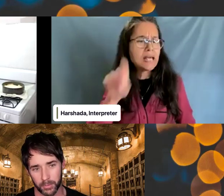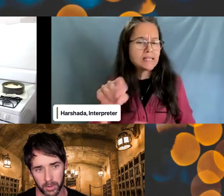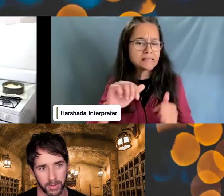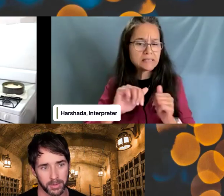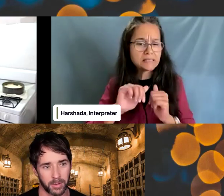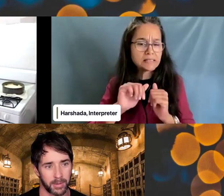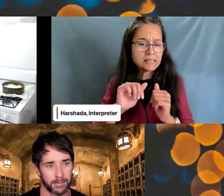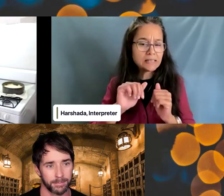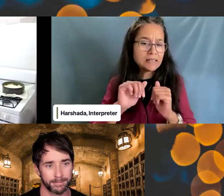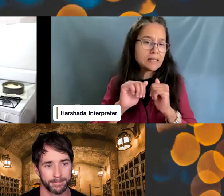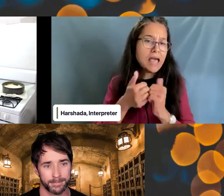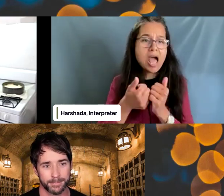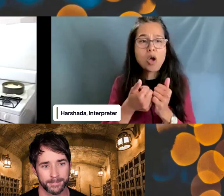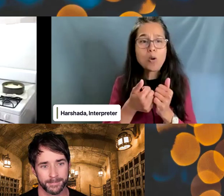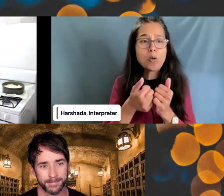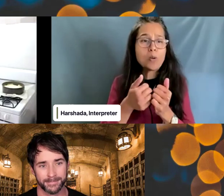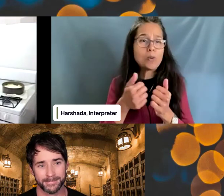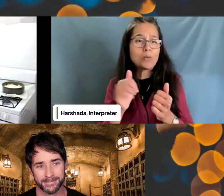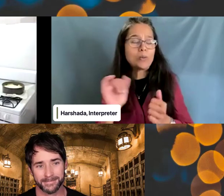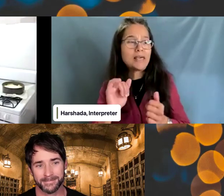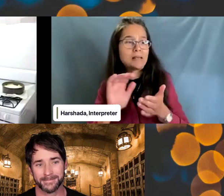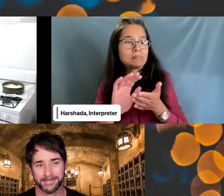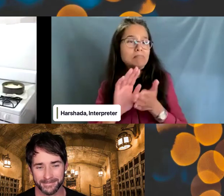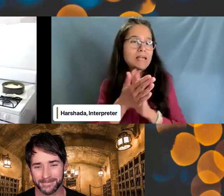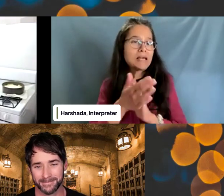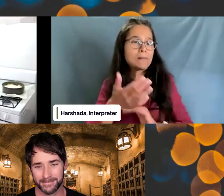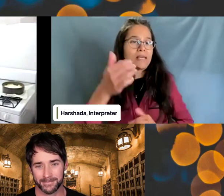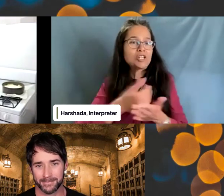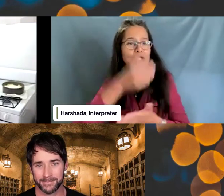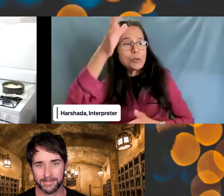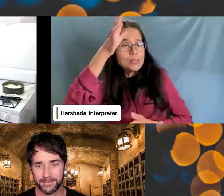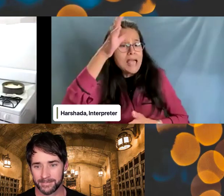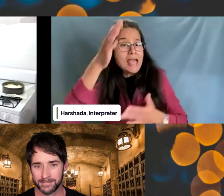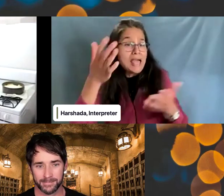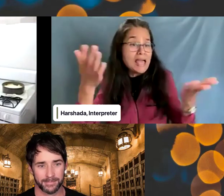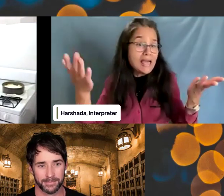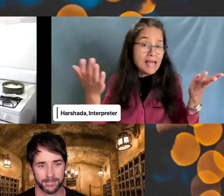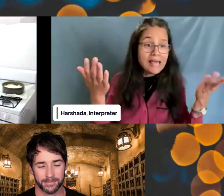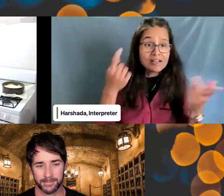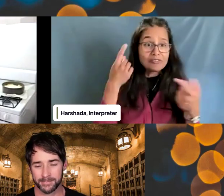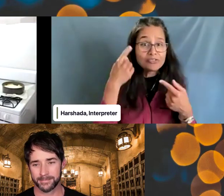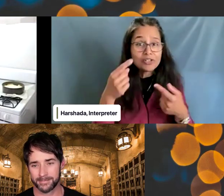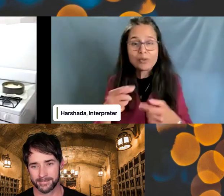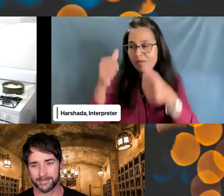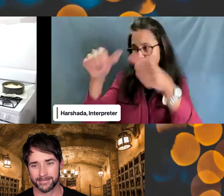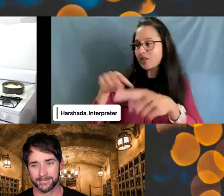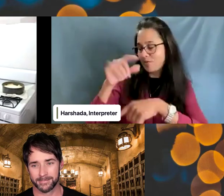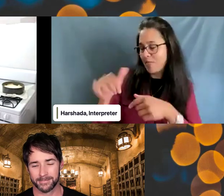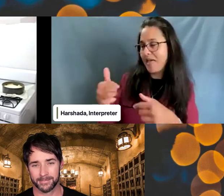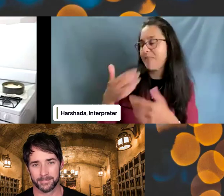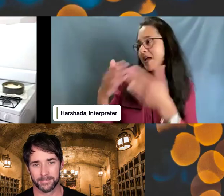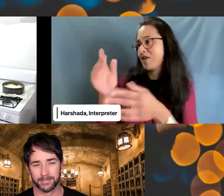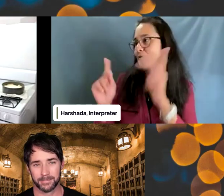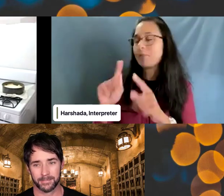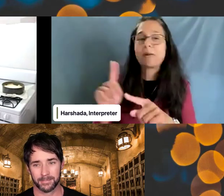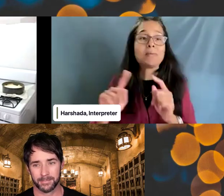is going for you. Let's start there. Thanks for asking, guys. So I posted about this, but the day